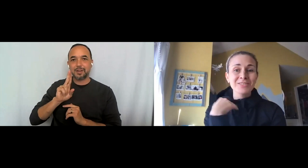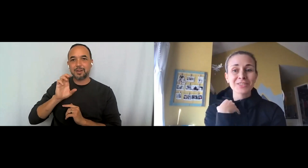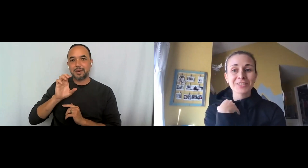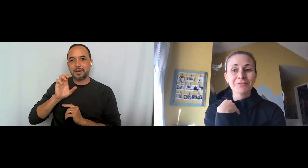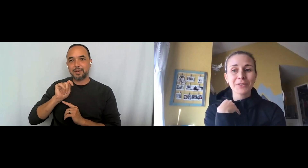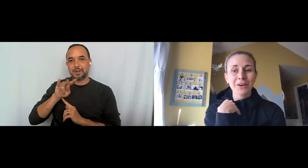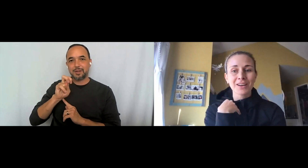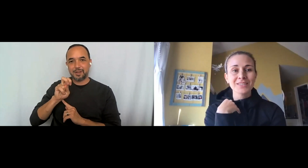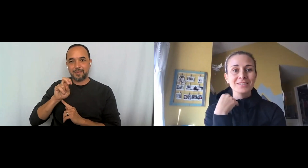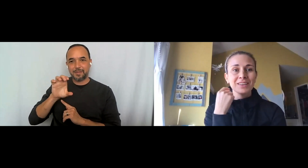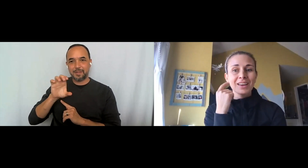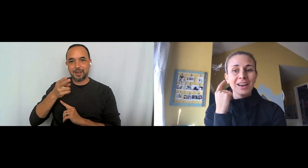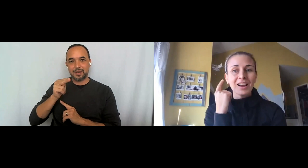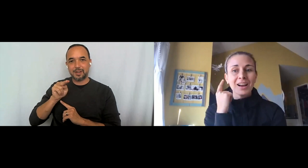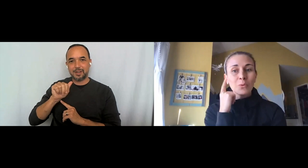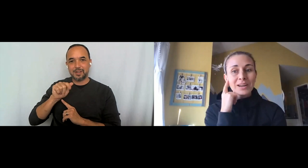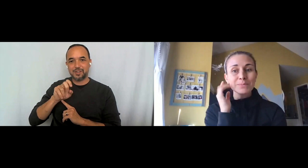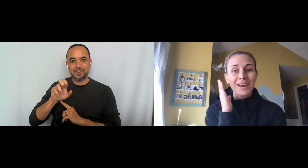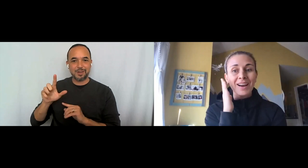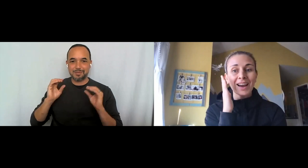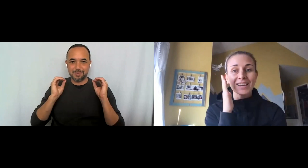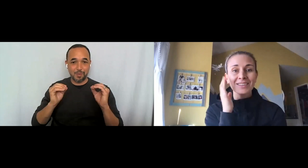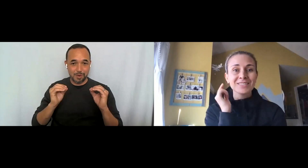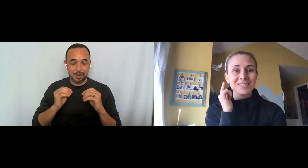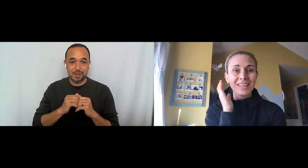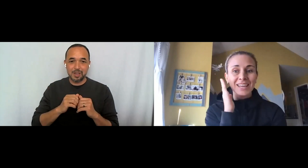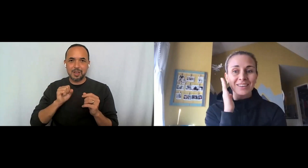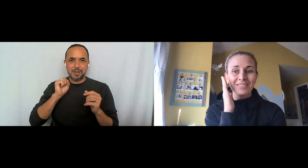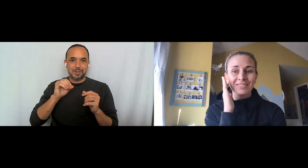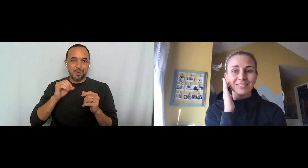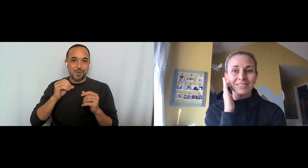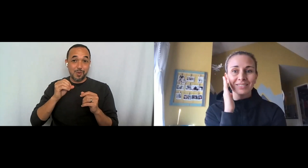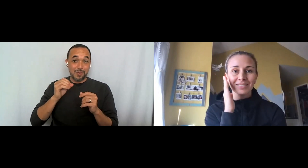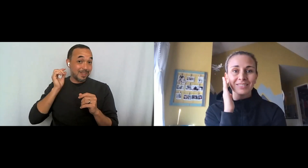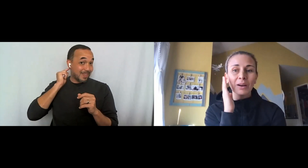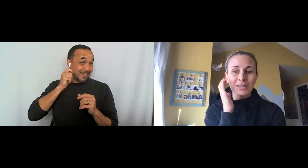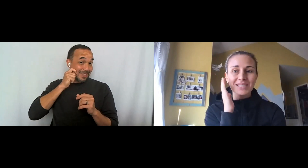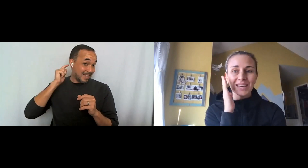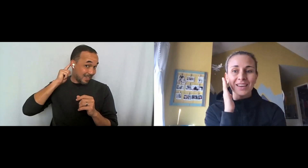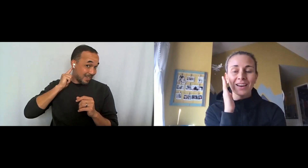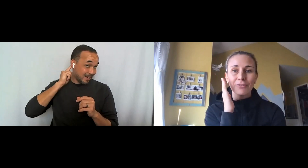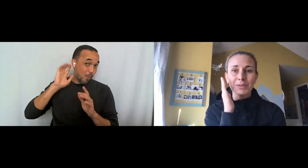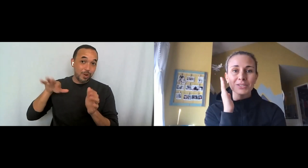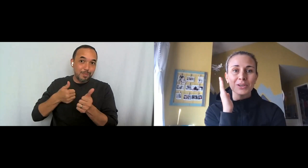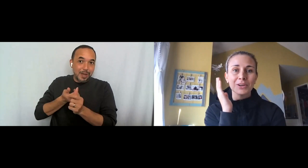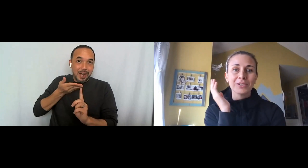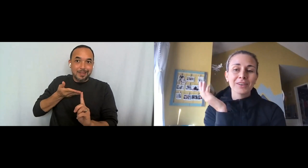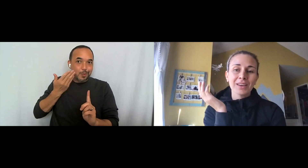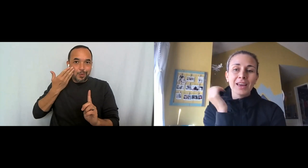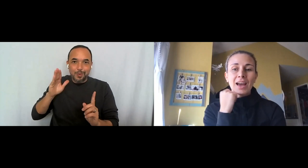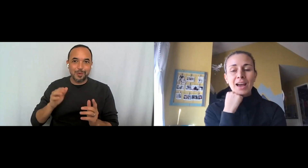really uncertain for us what is behind the skin that we see from the